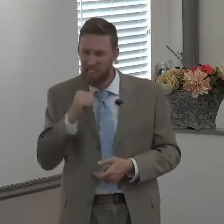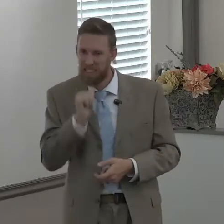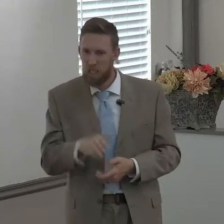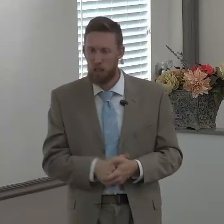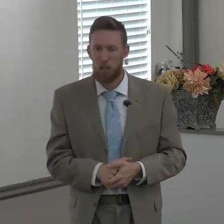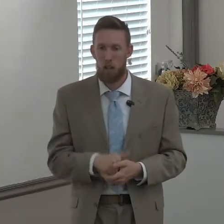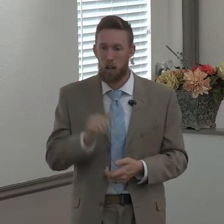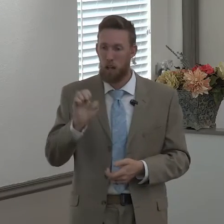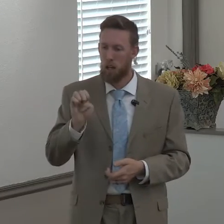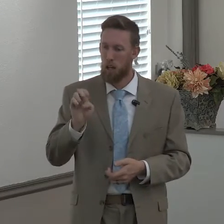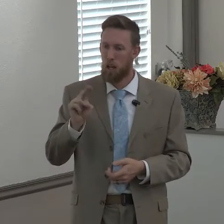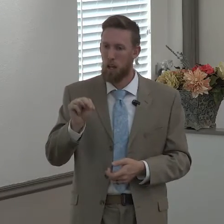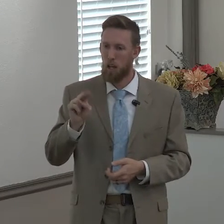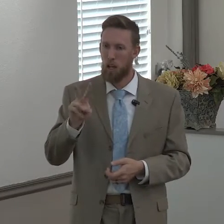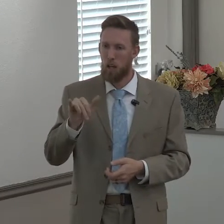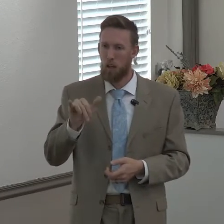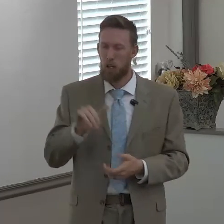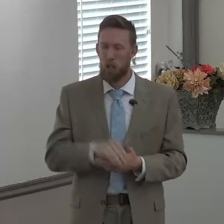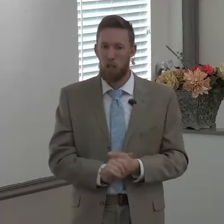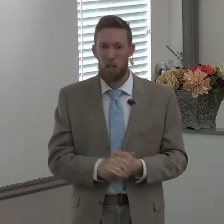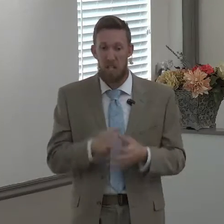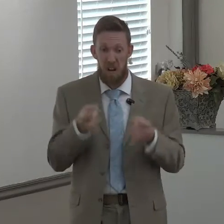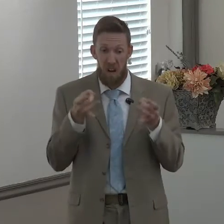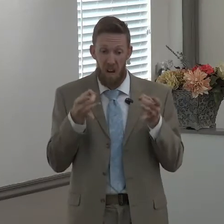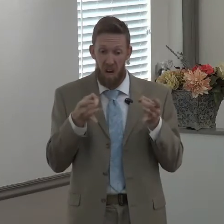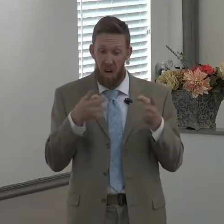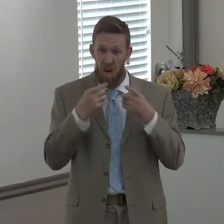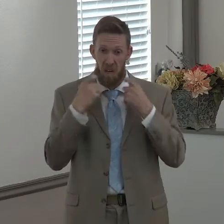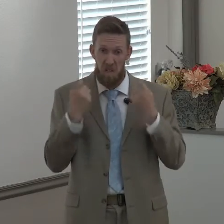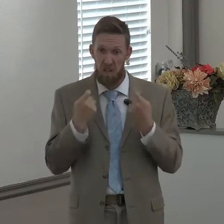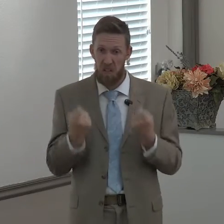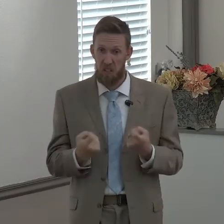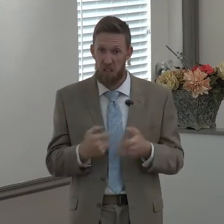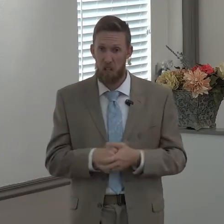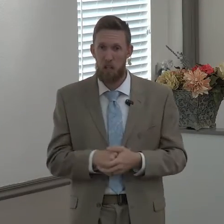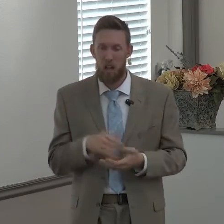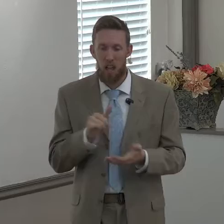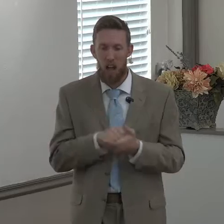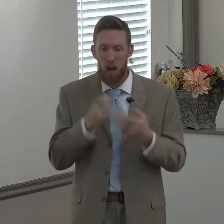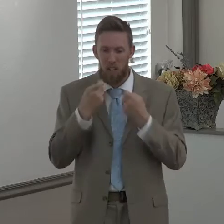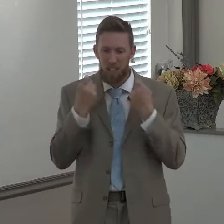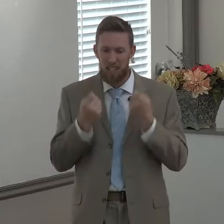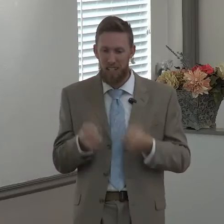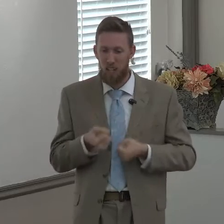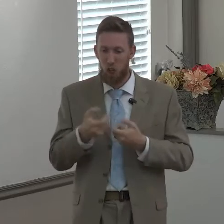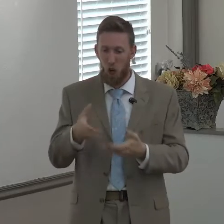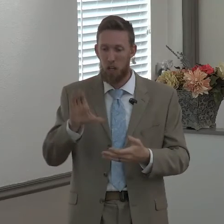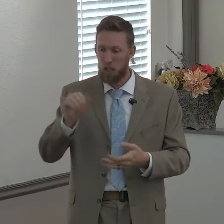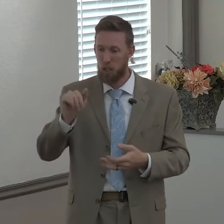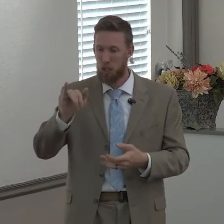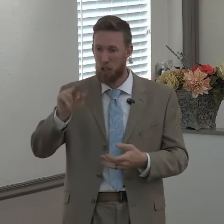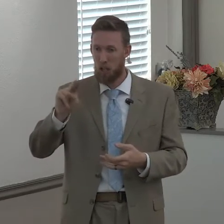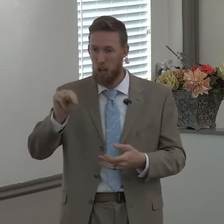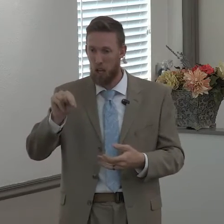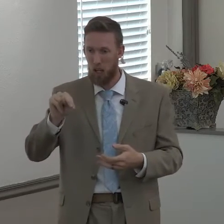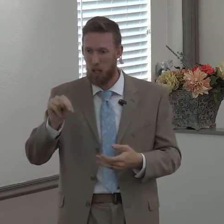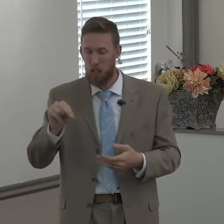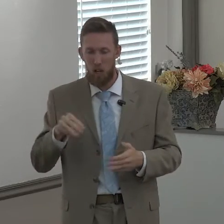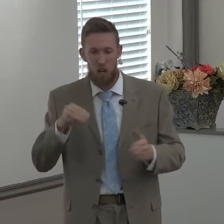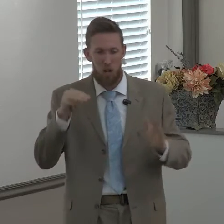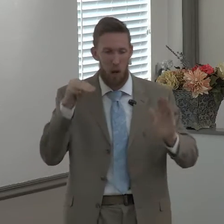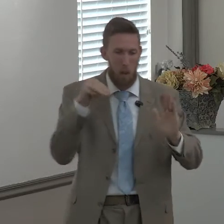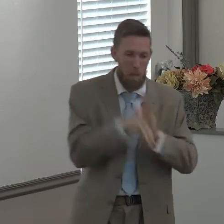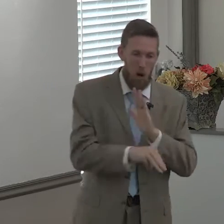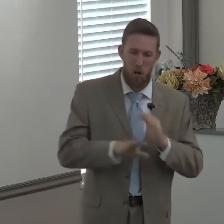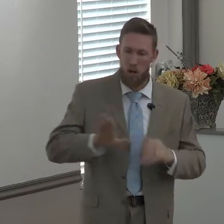Sacrificial love is never jealous. Look at verse 4 again. Right in front of you. Charity envieth not. Envy is such